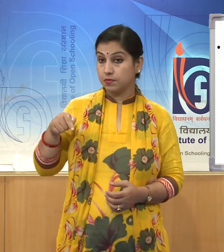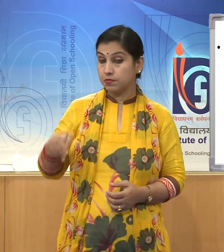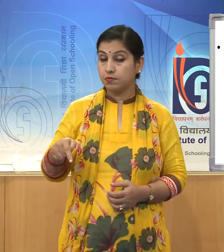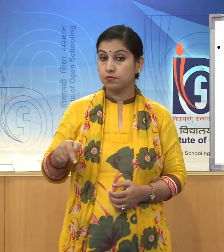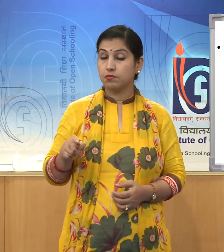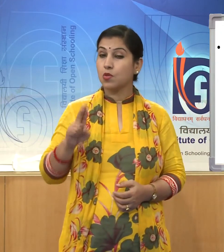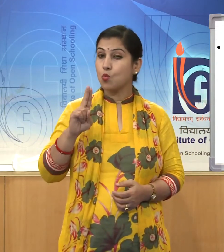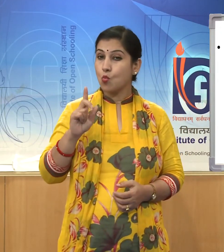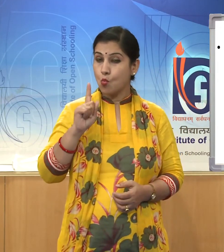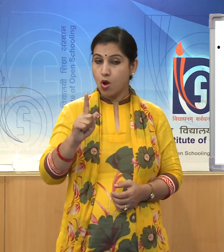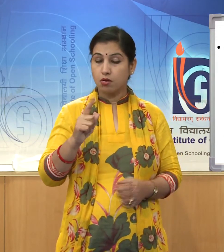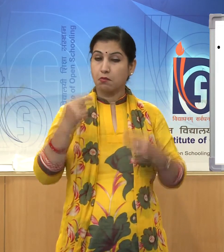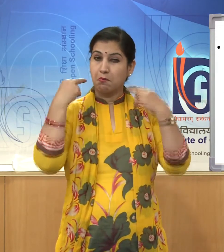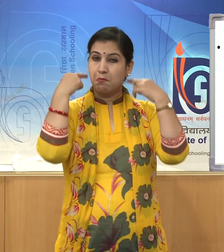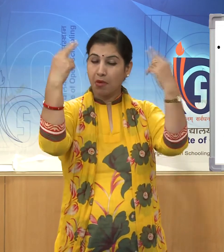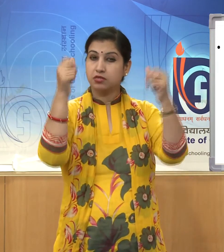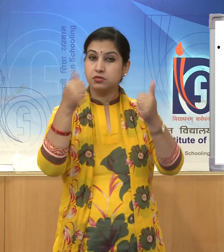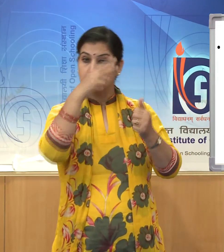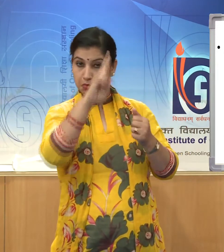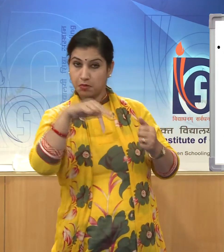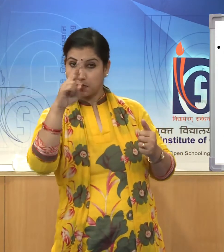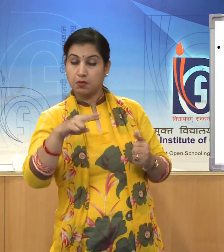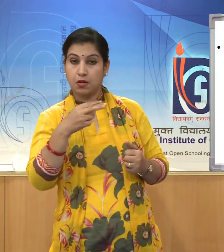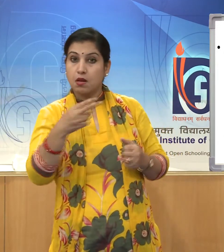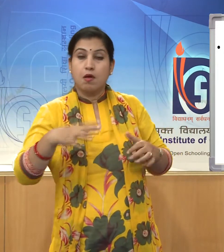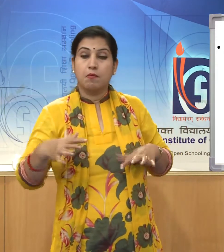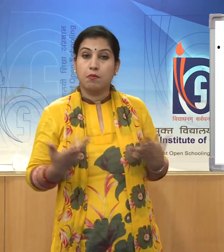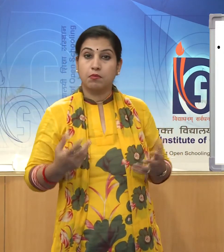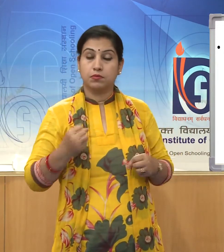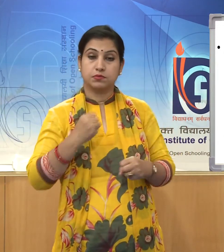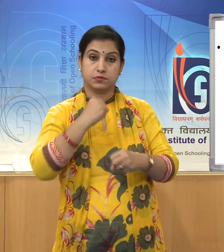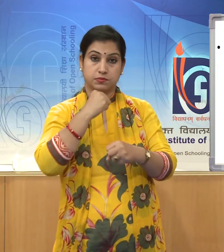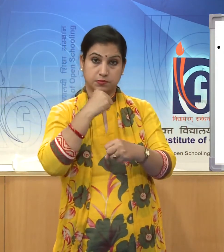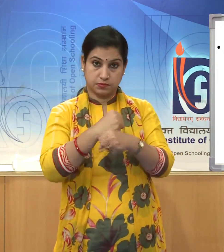One of the best works is Guernica,